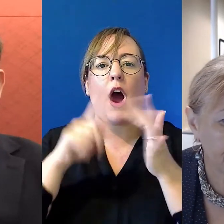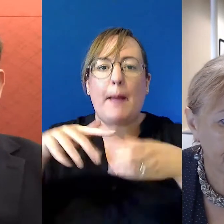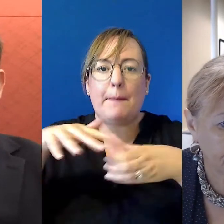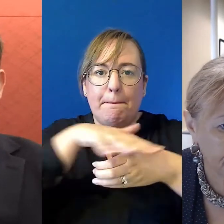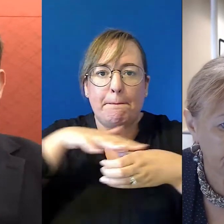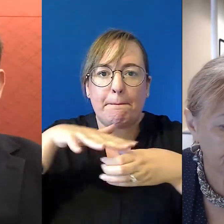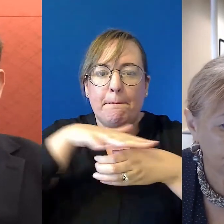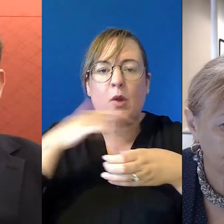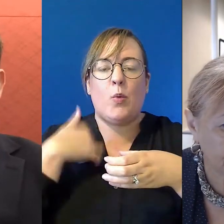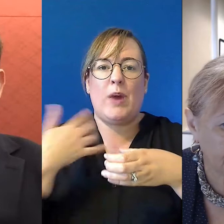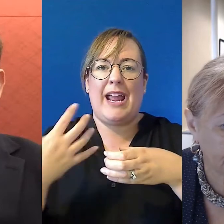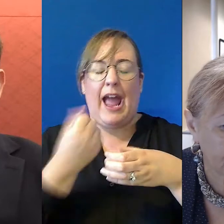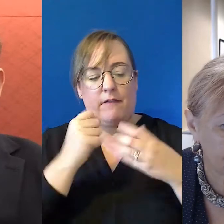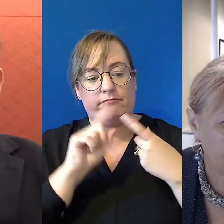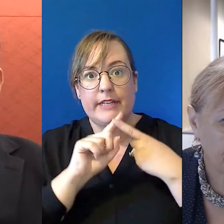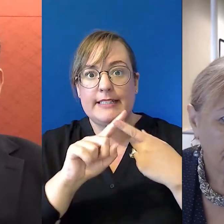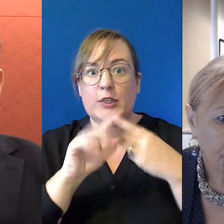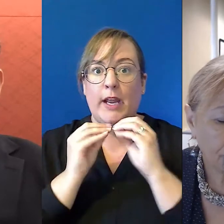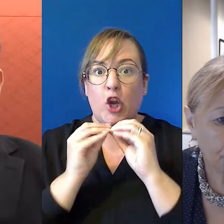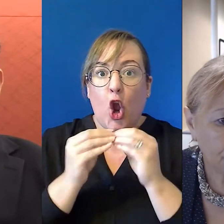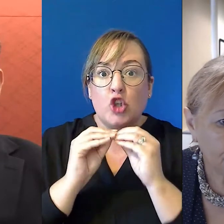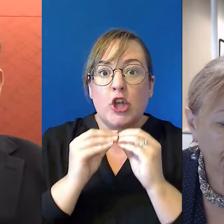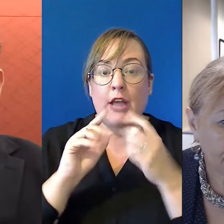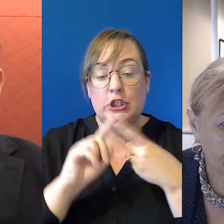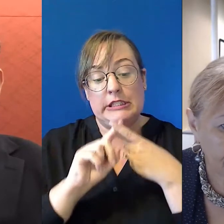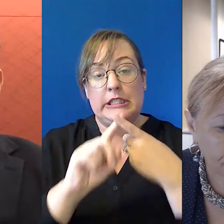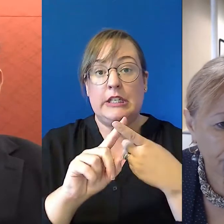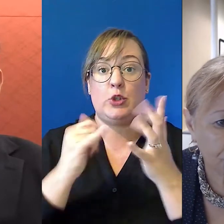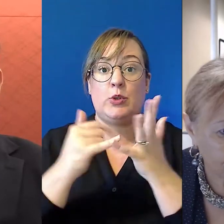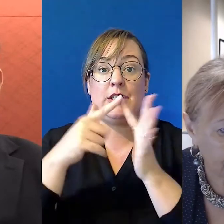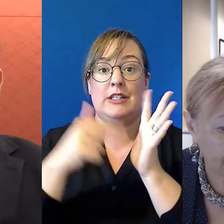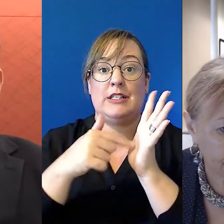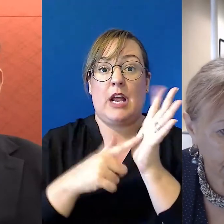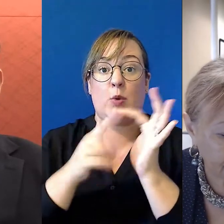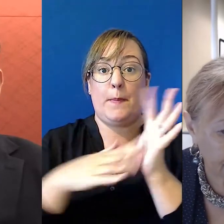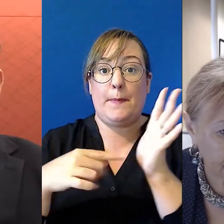negotiations and settlements for treaty claimants who settle at the